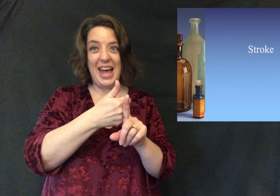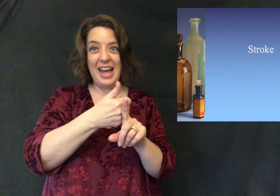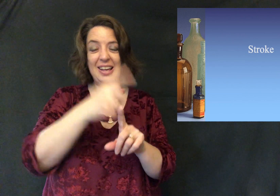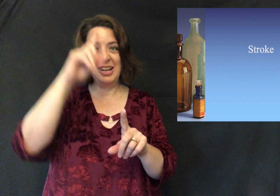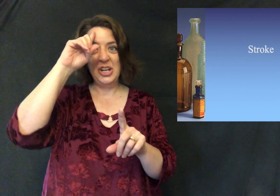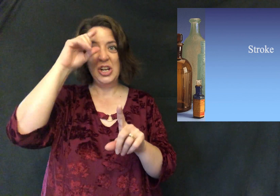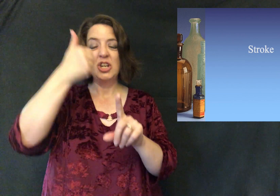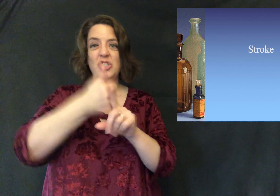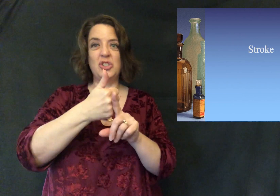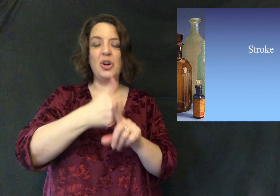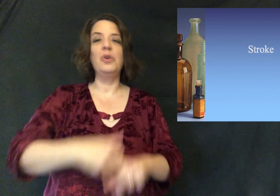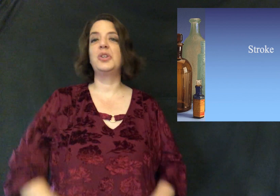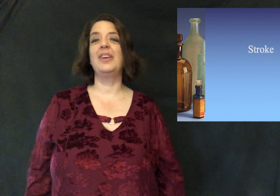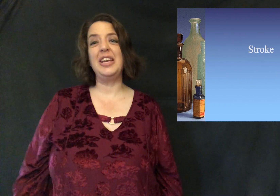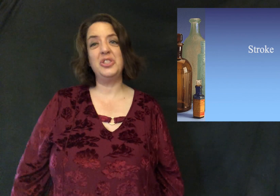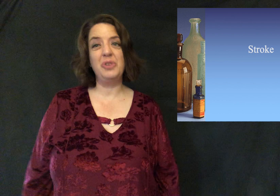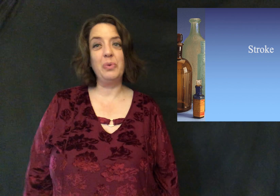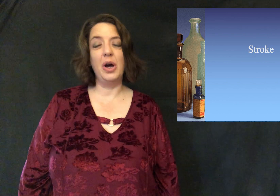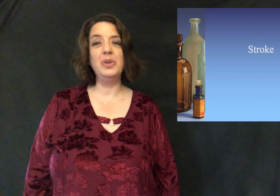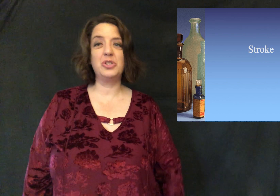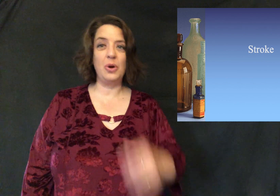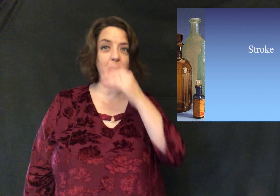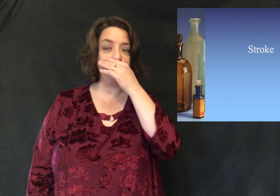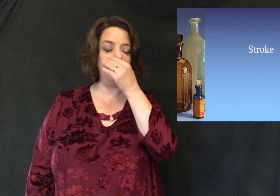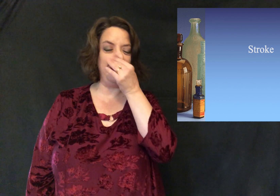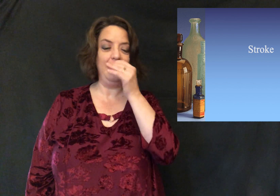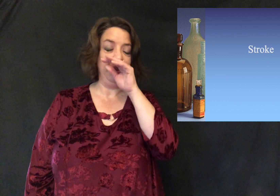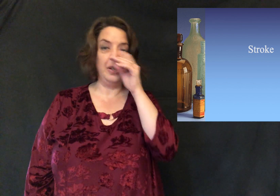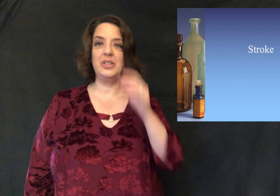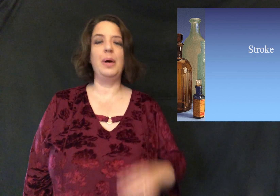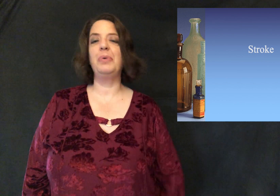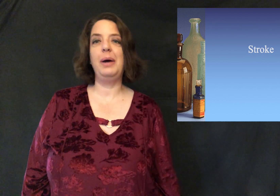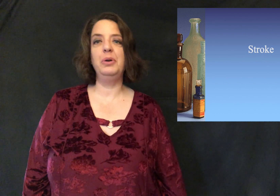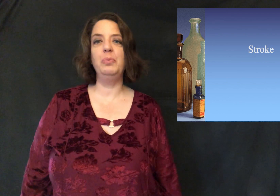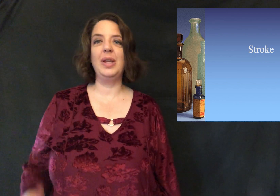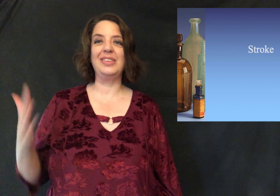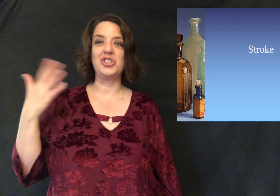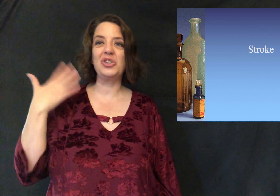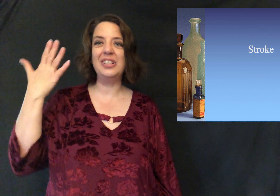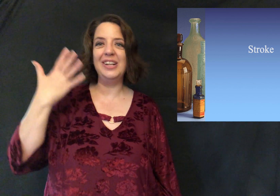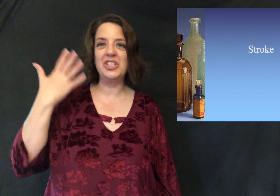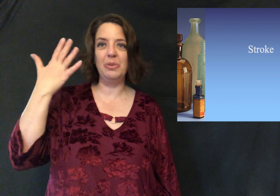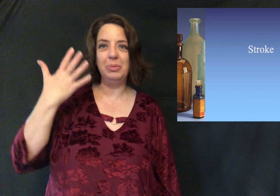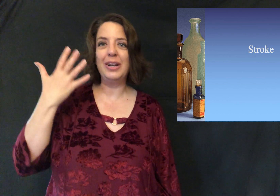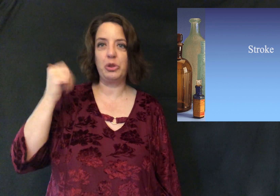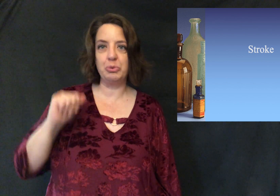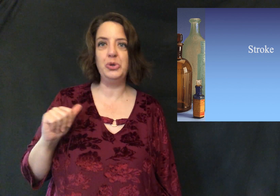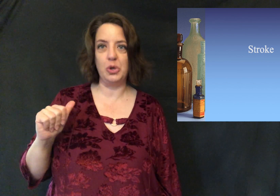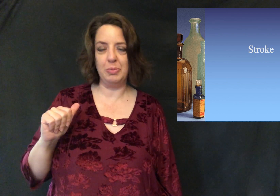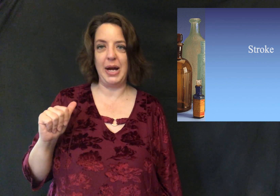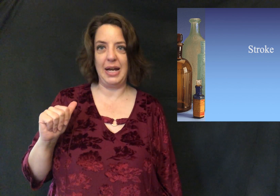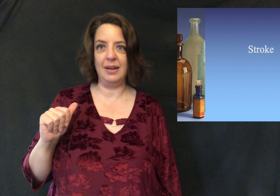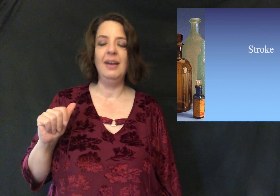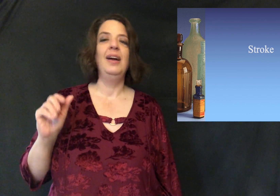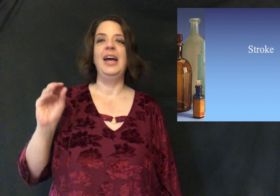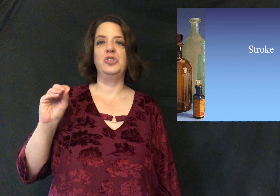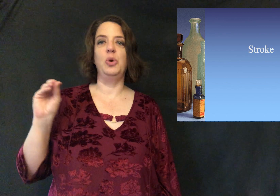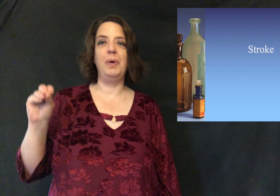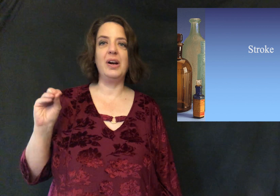attack. Stroke, so in case you don't know, a stroke is when there's a problem with the circulation of blood through your brain. And so part of